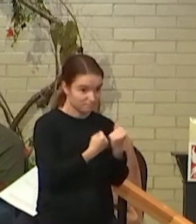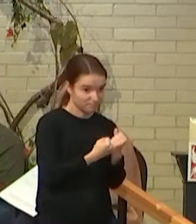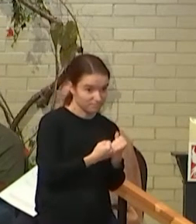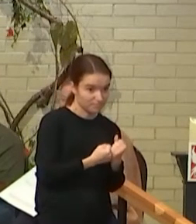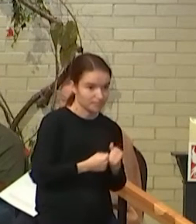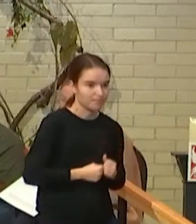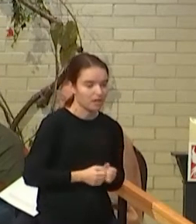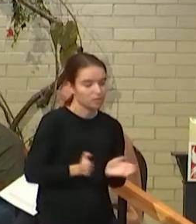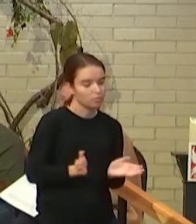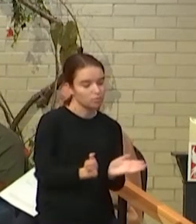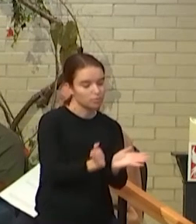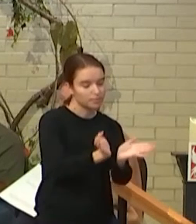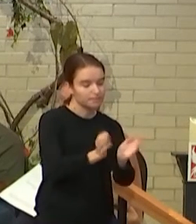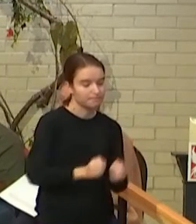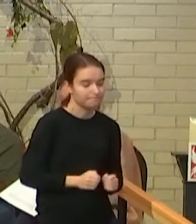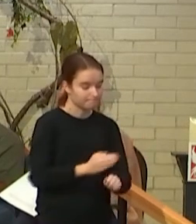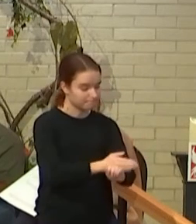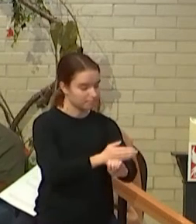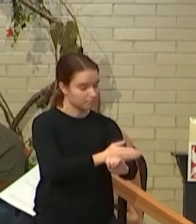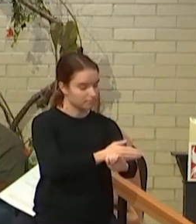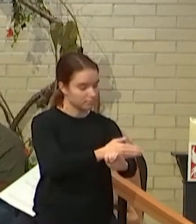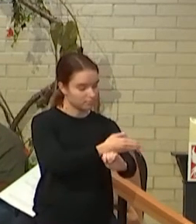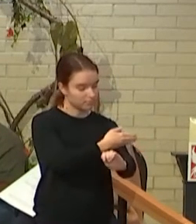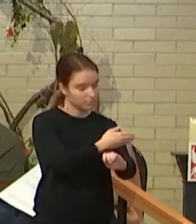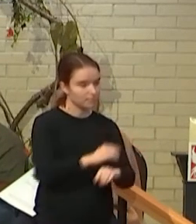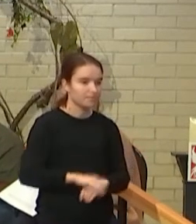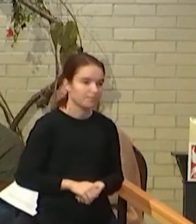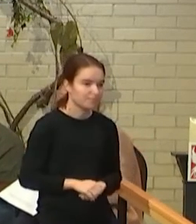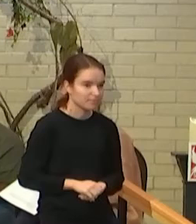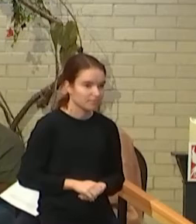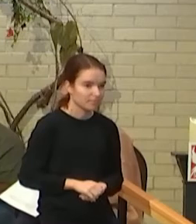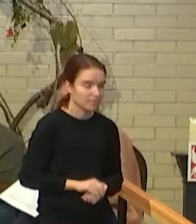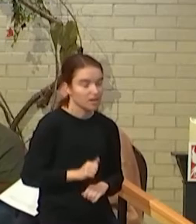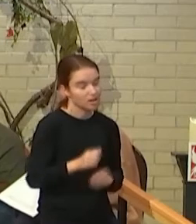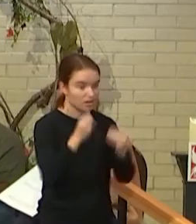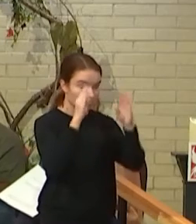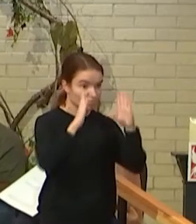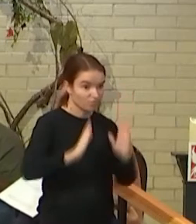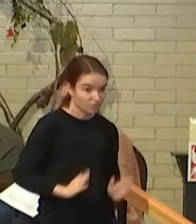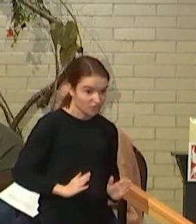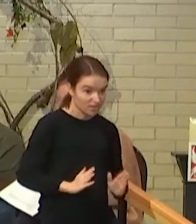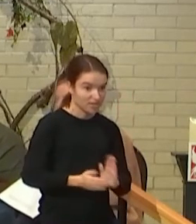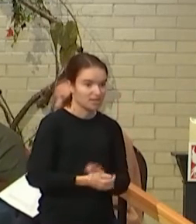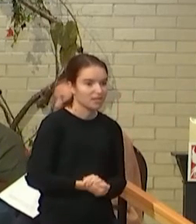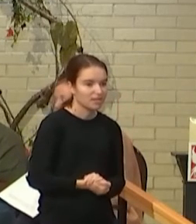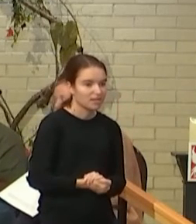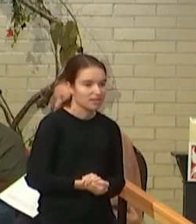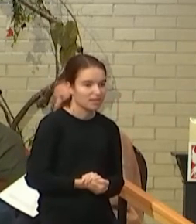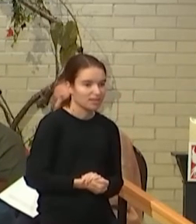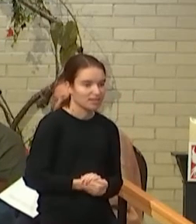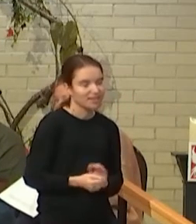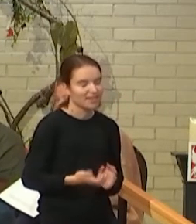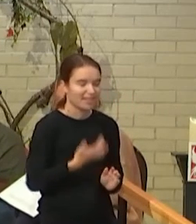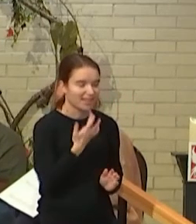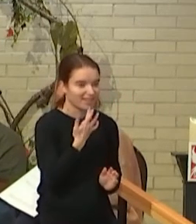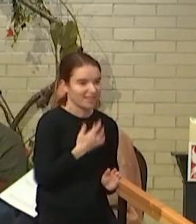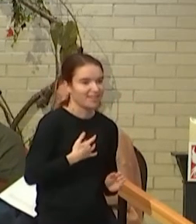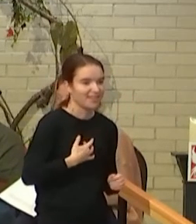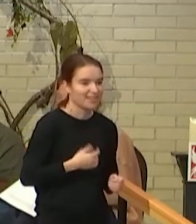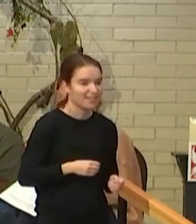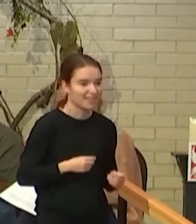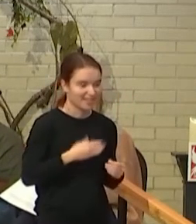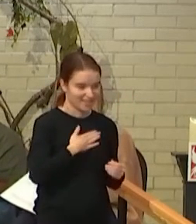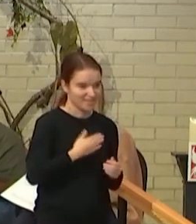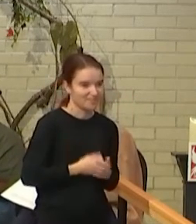well and improve in school and to understand the content. As professors, again, I'm pretty lucky with mine. They're